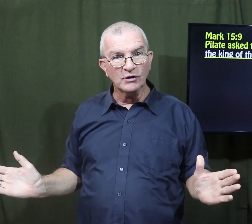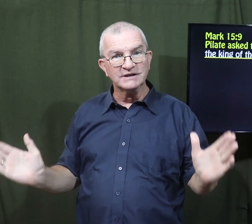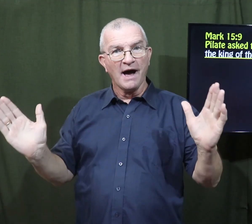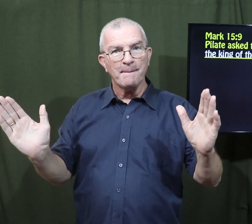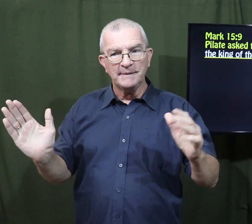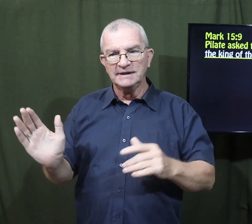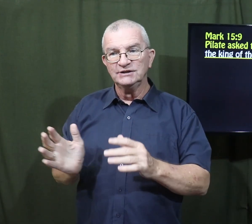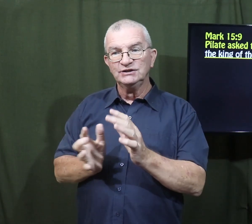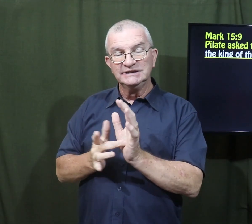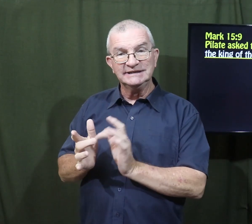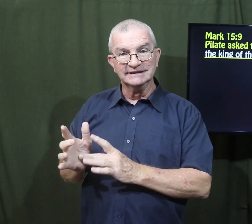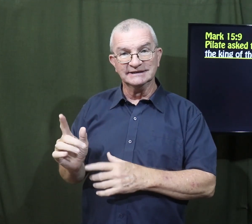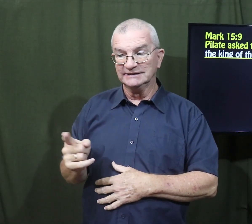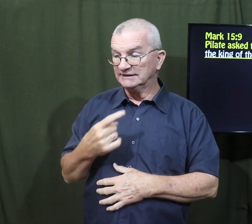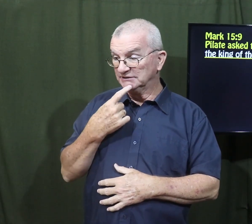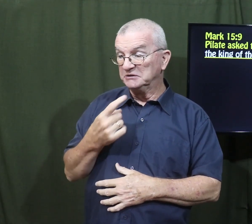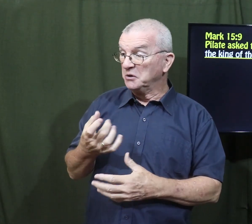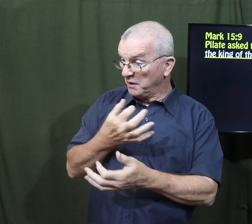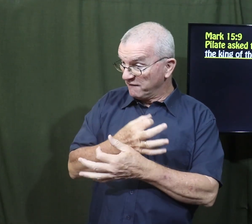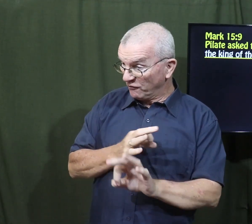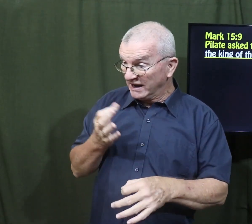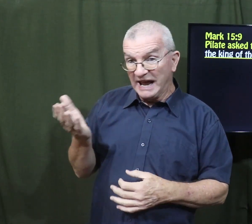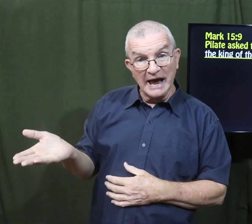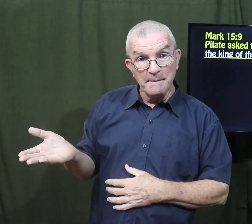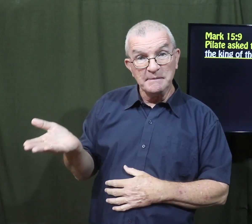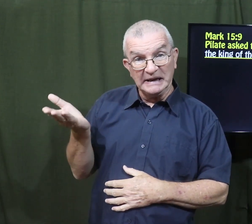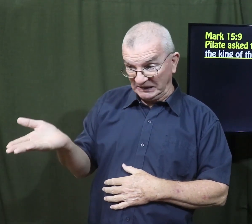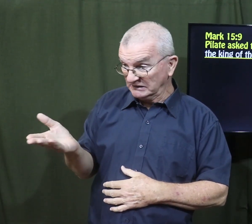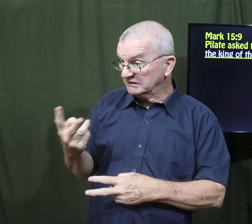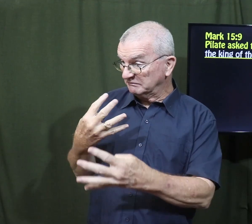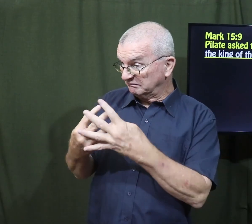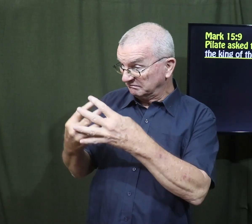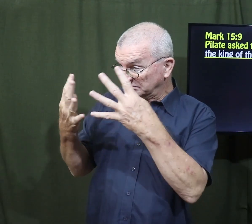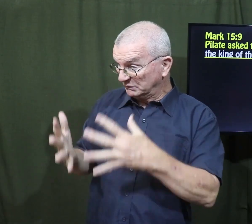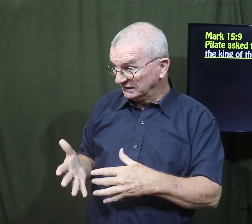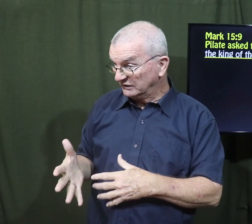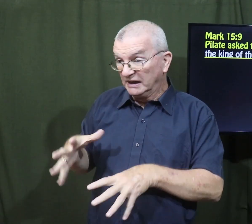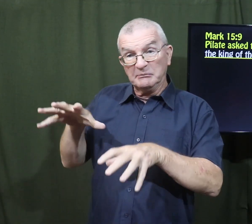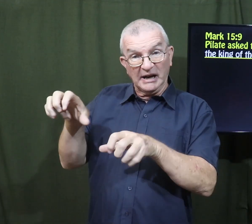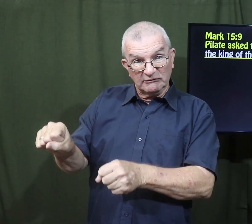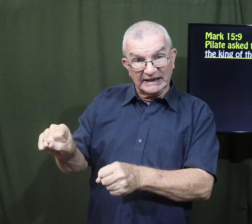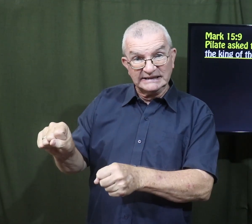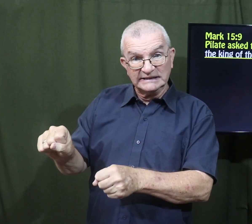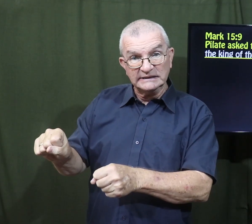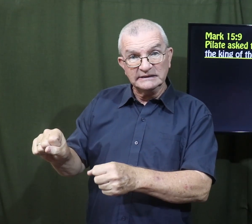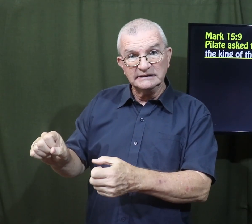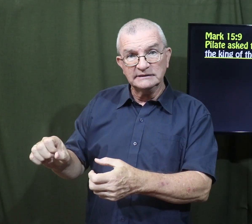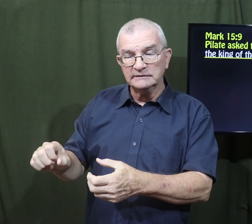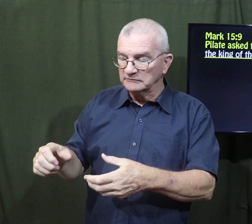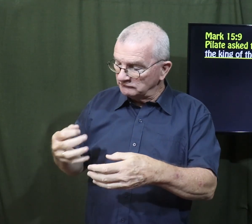So Pilate brings up Jesus. "Shall I free him? He's a prisoner."